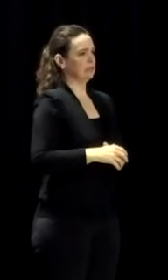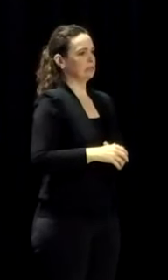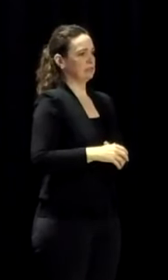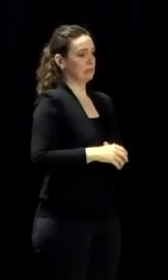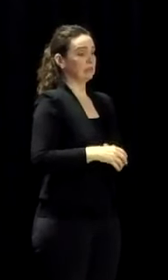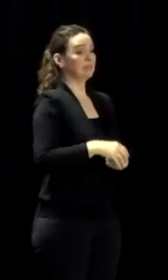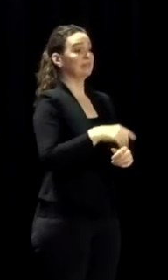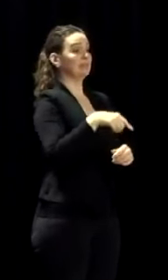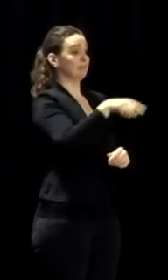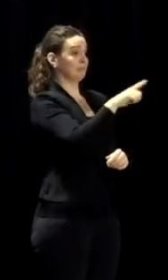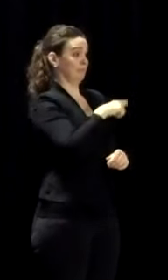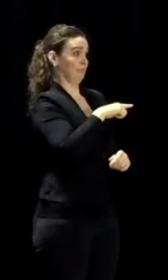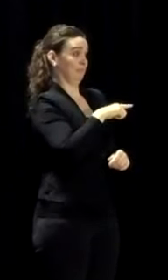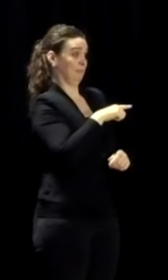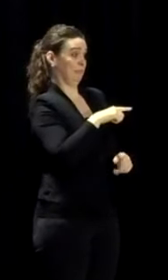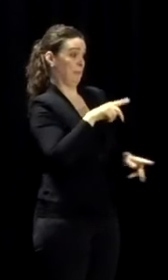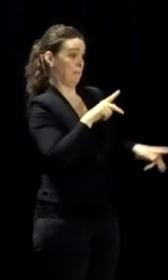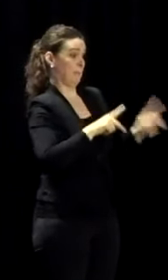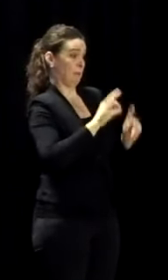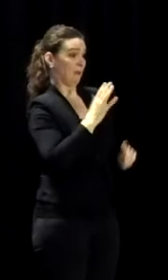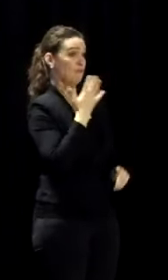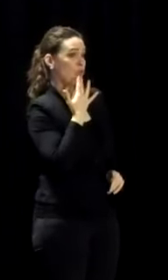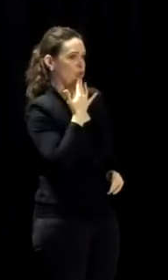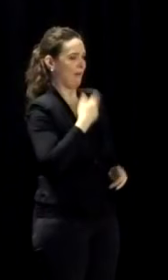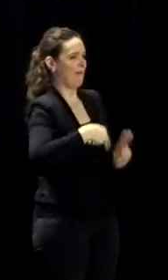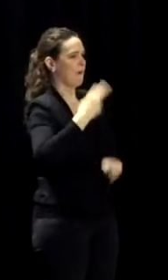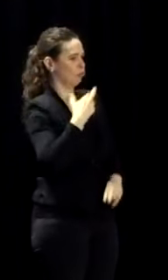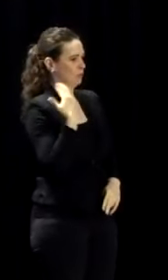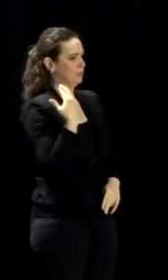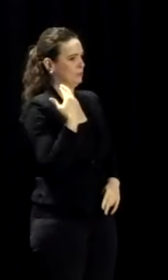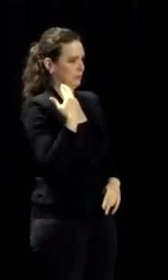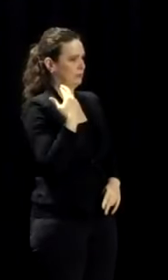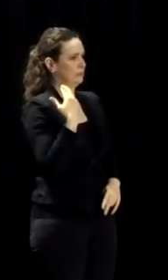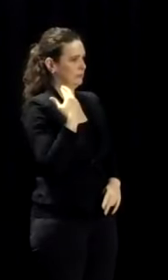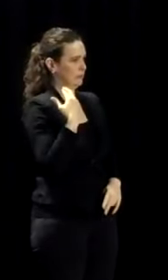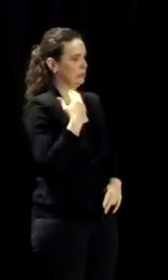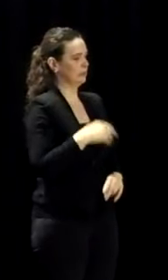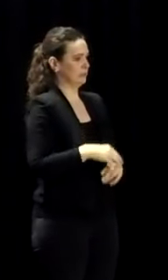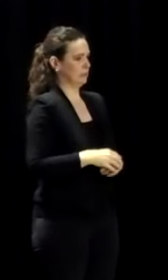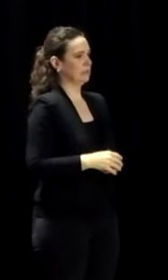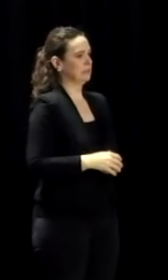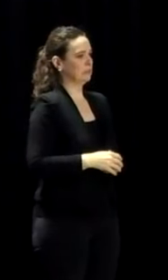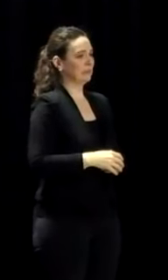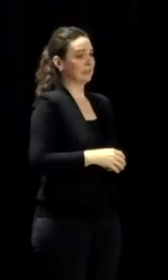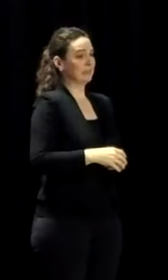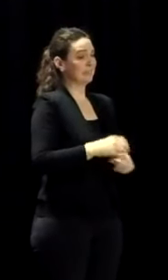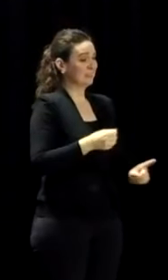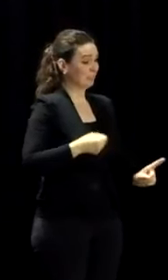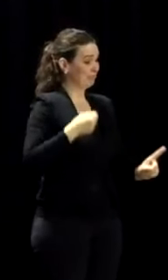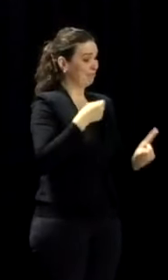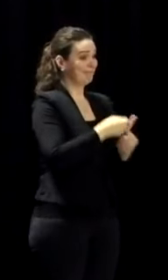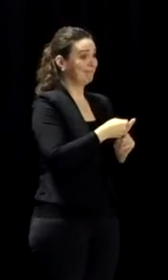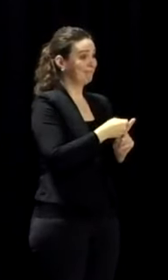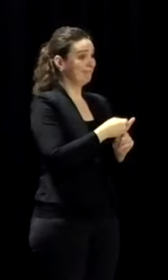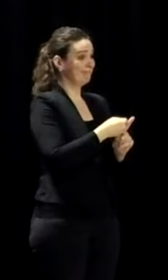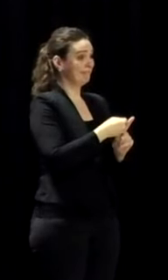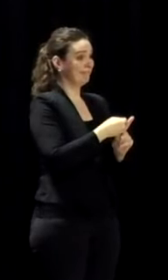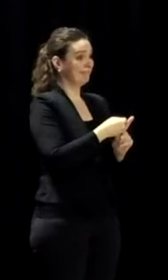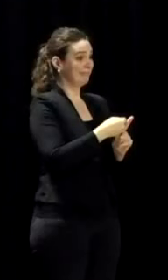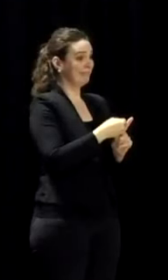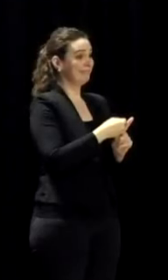vulnerability. Many times in communities of color, you have people who are disproportionately affected, COPD, asthma,